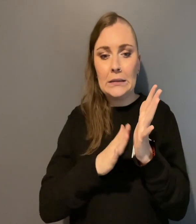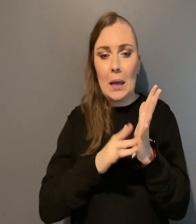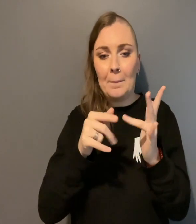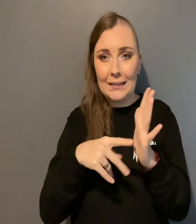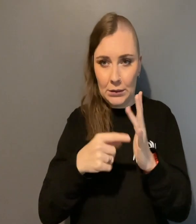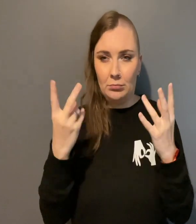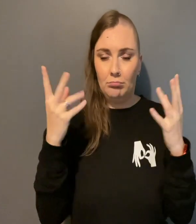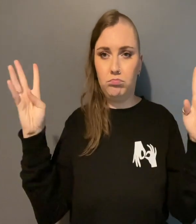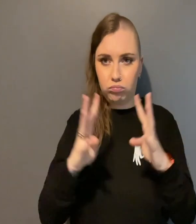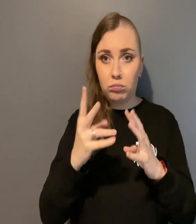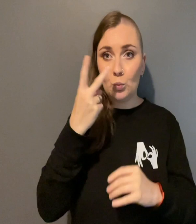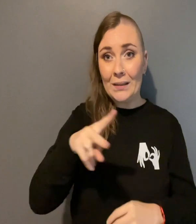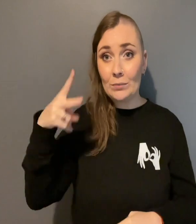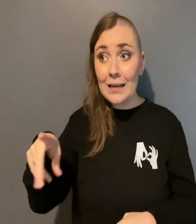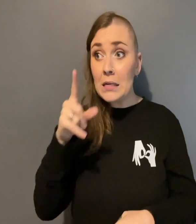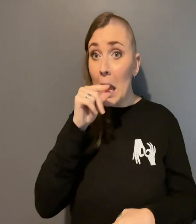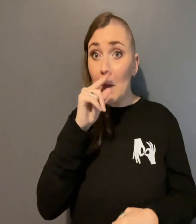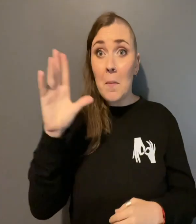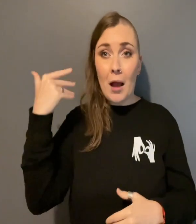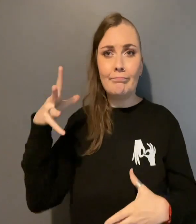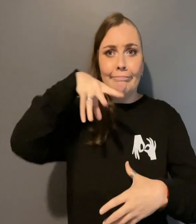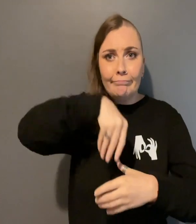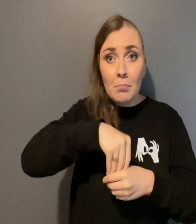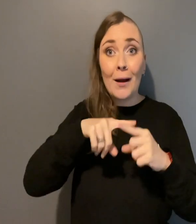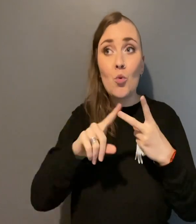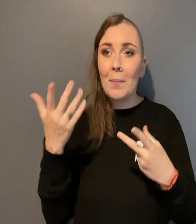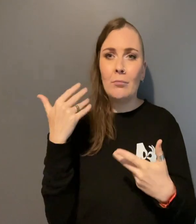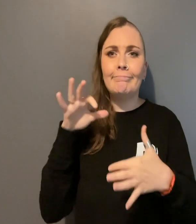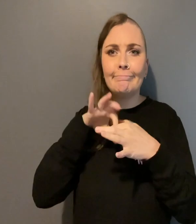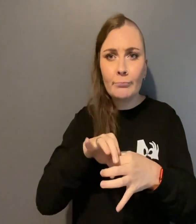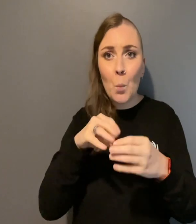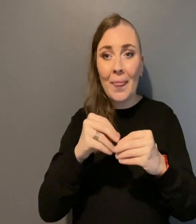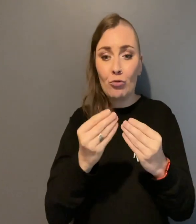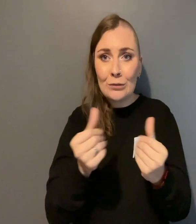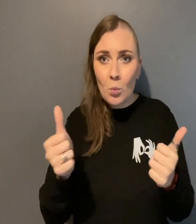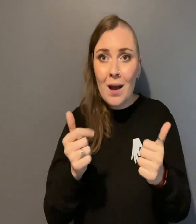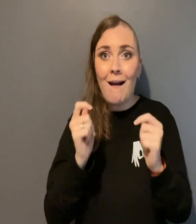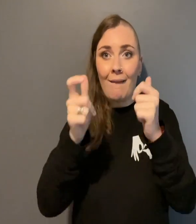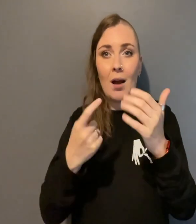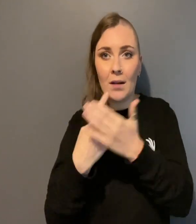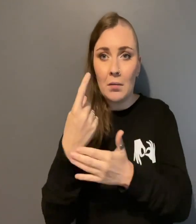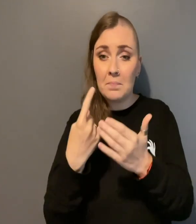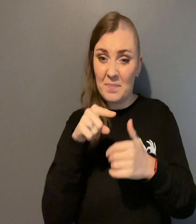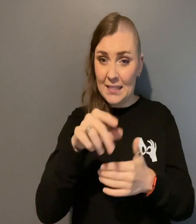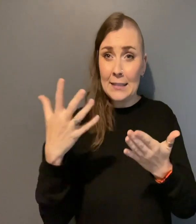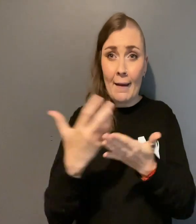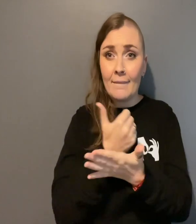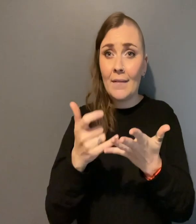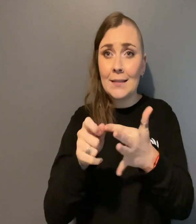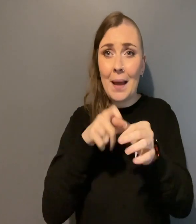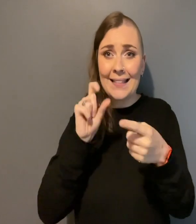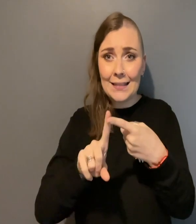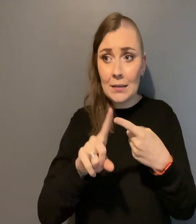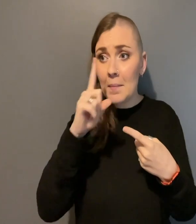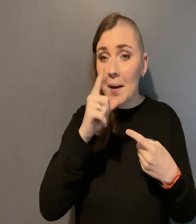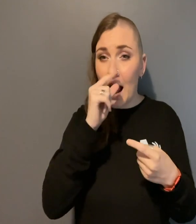which is for young people who attended the summit and also engaged with the summit resources post event. This is a safe space for young people to stay